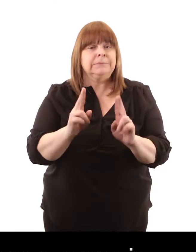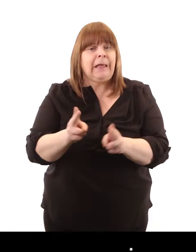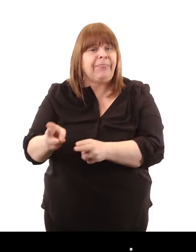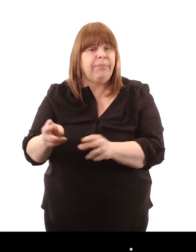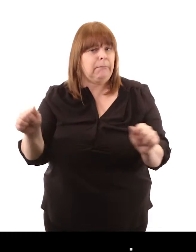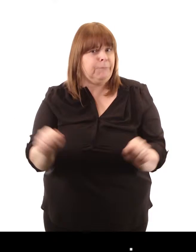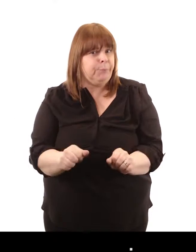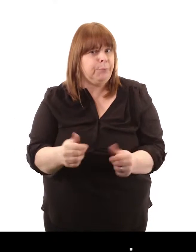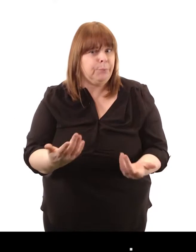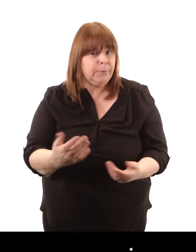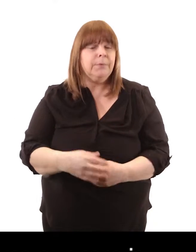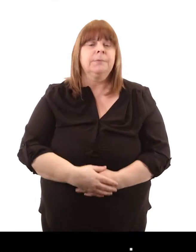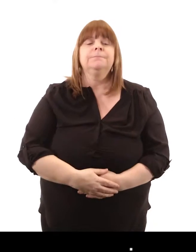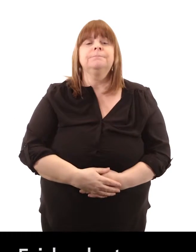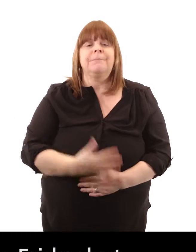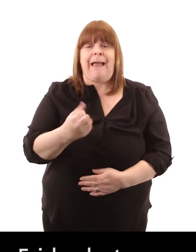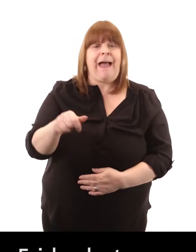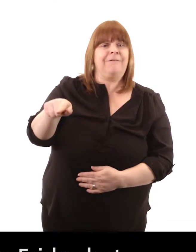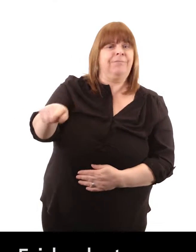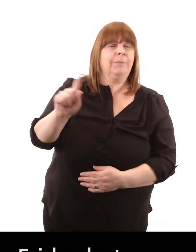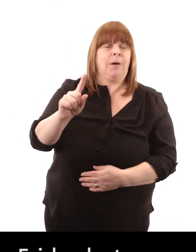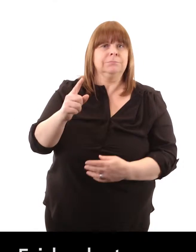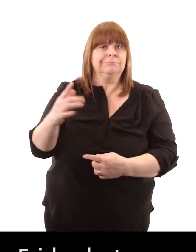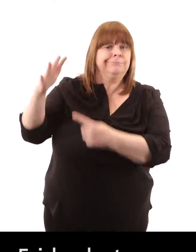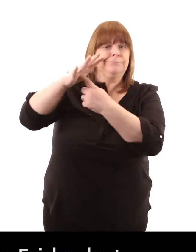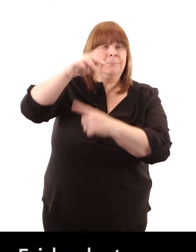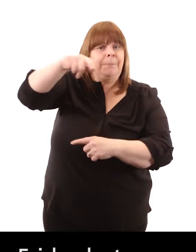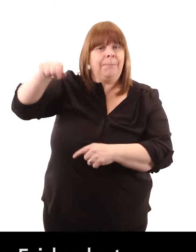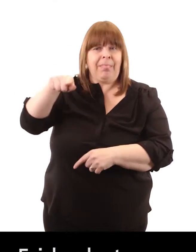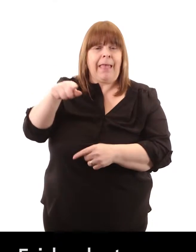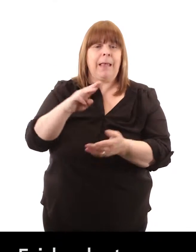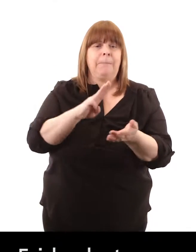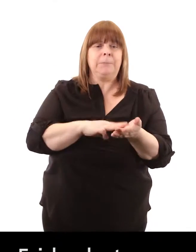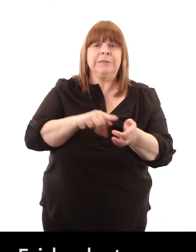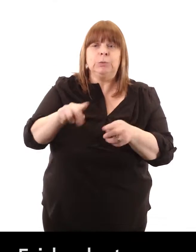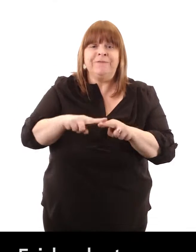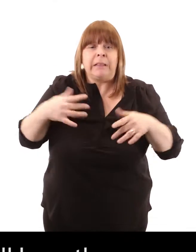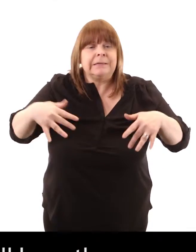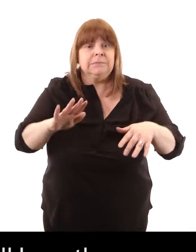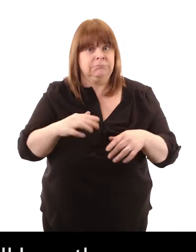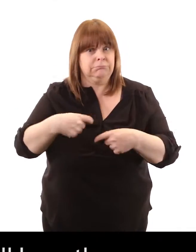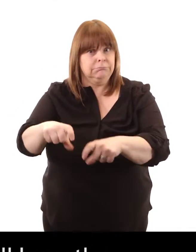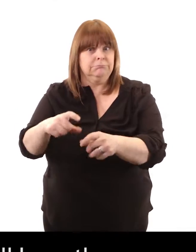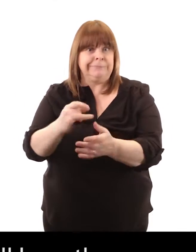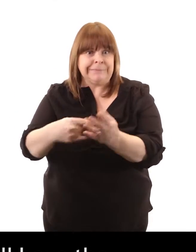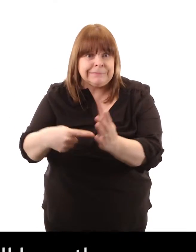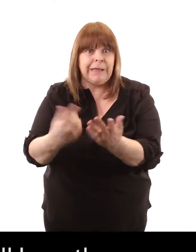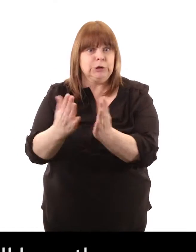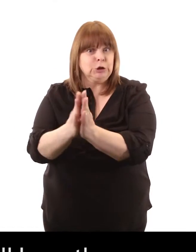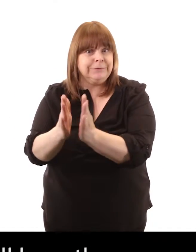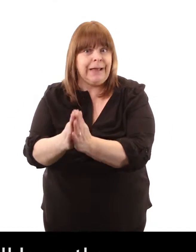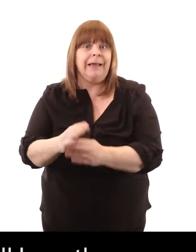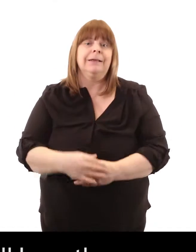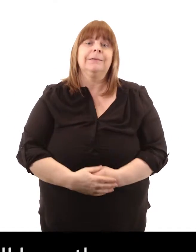better. Our senior decision makers are there, but not just there Monday to Friday, but also on Saturday and Sunday. If you're critically ill, we will have the